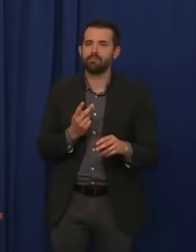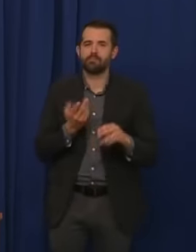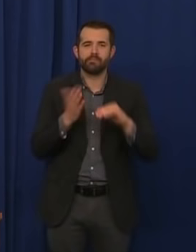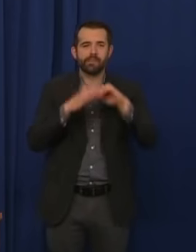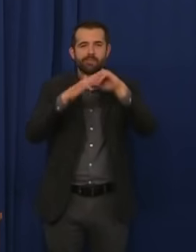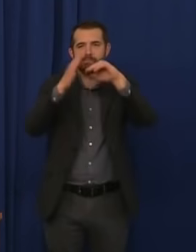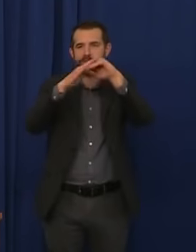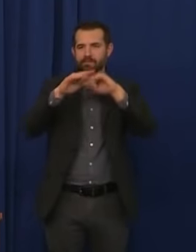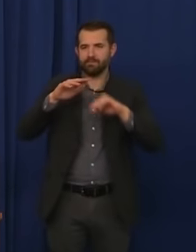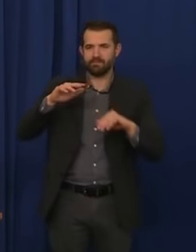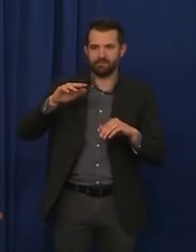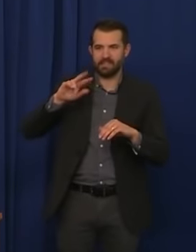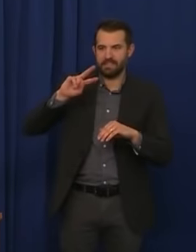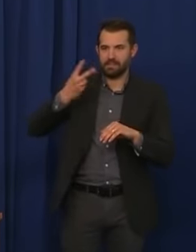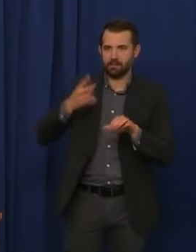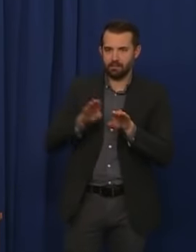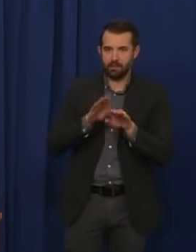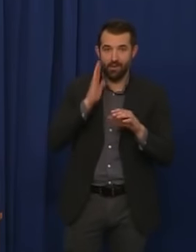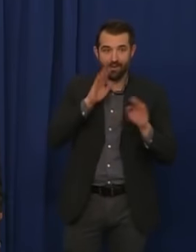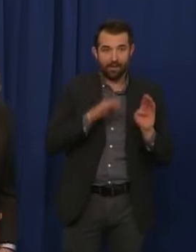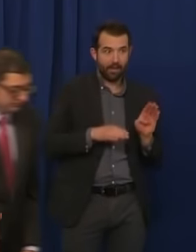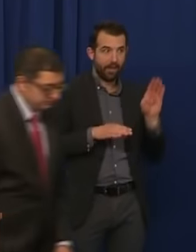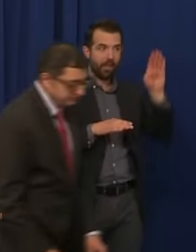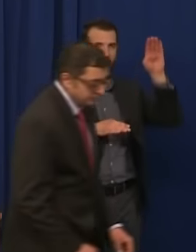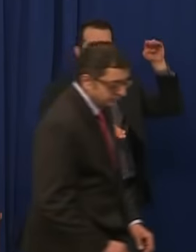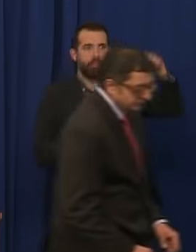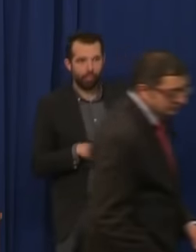secondary spike that we're concerned about.